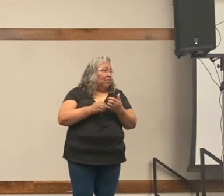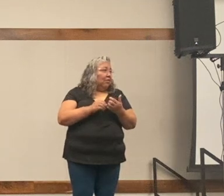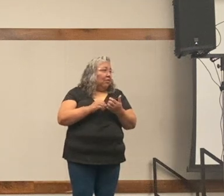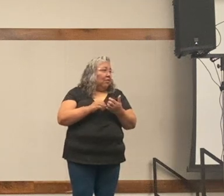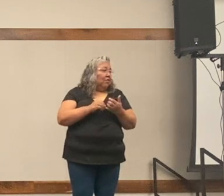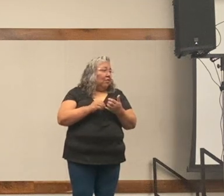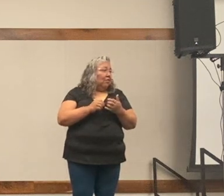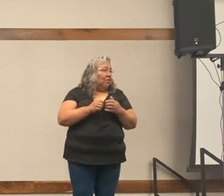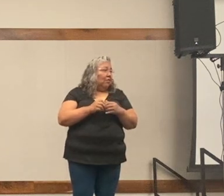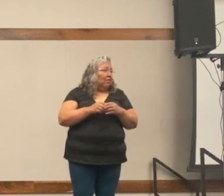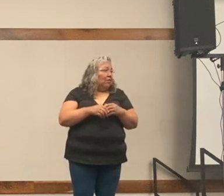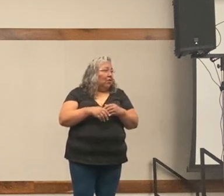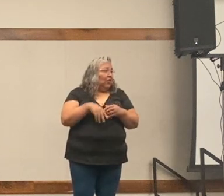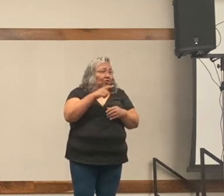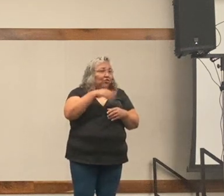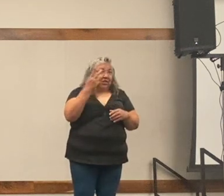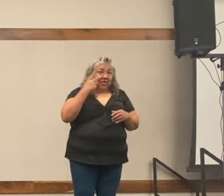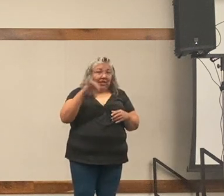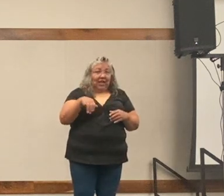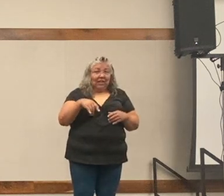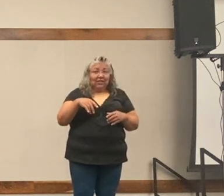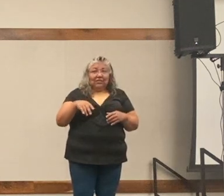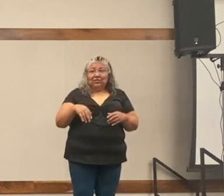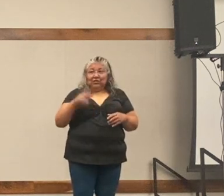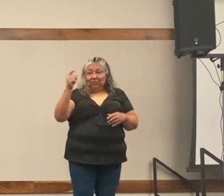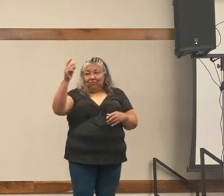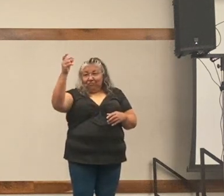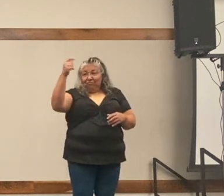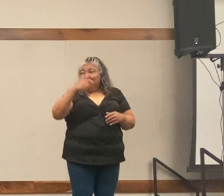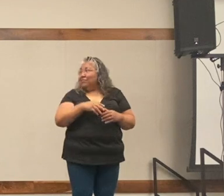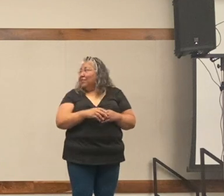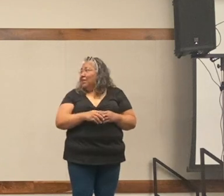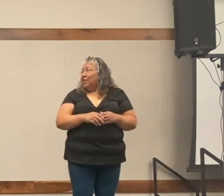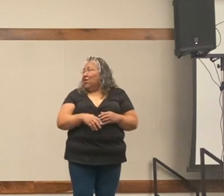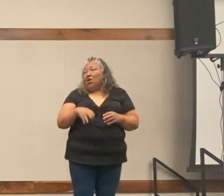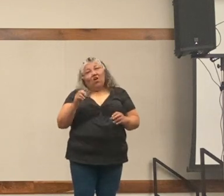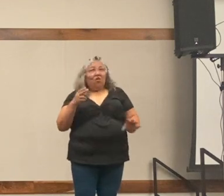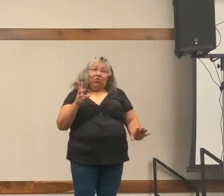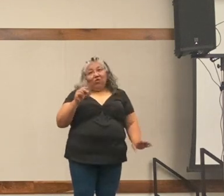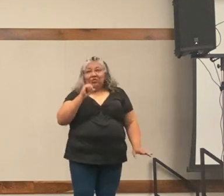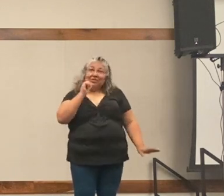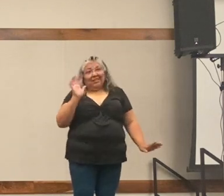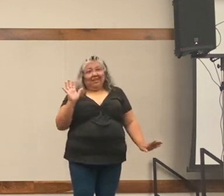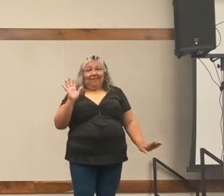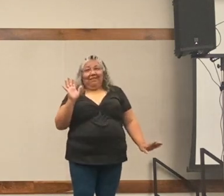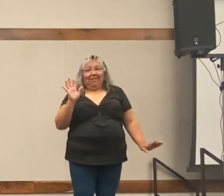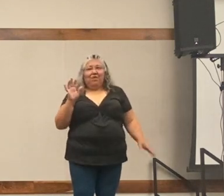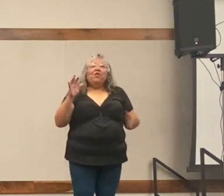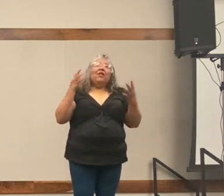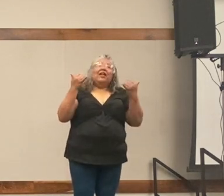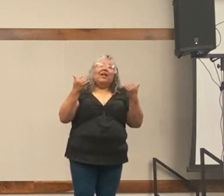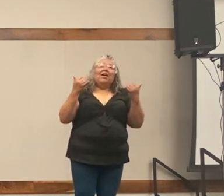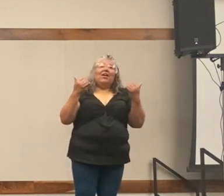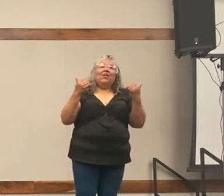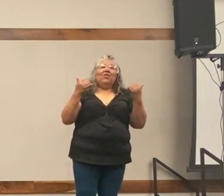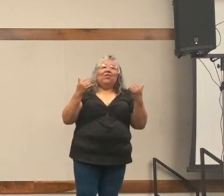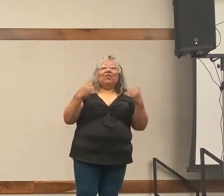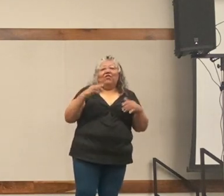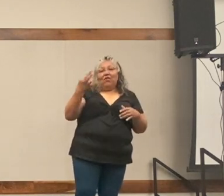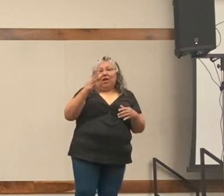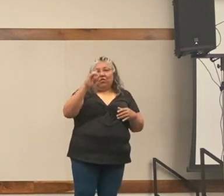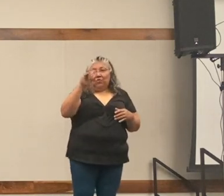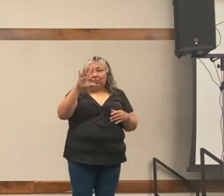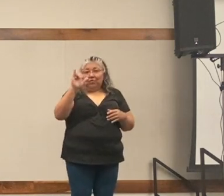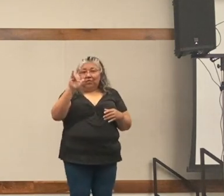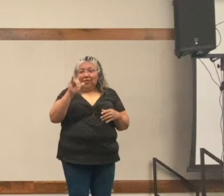She came over here and snapped at me. Did you see that? No, she ate it. All right, so Friday, October